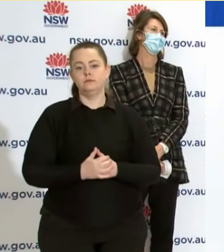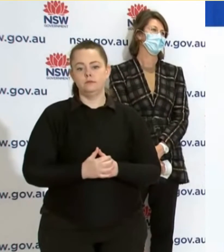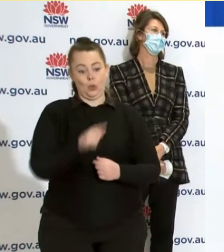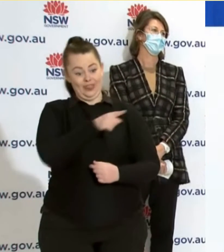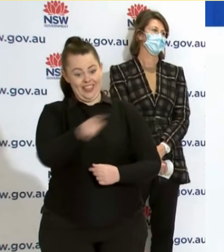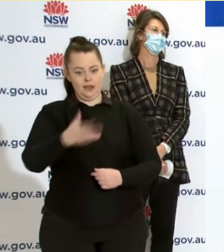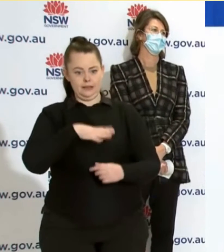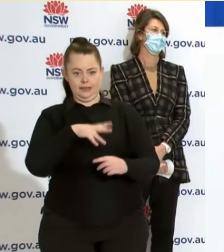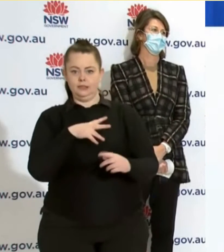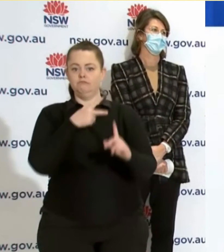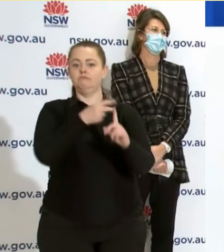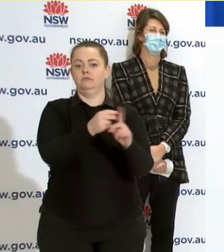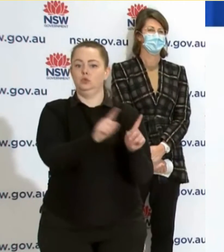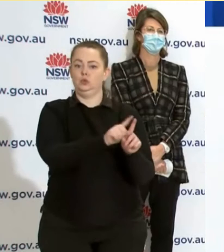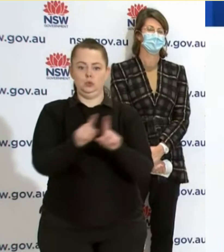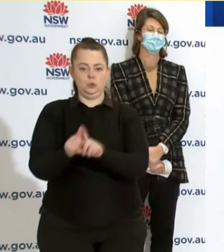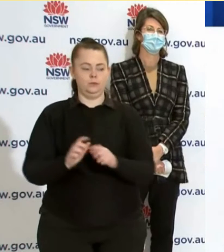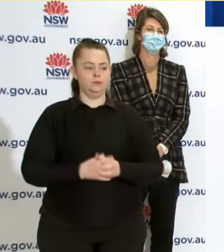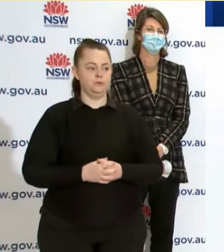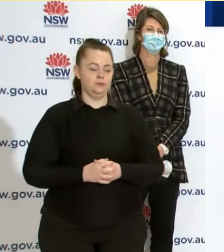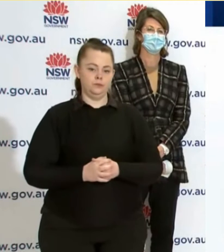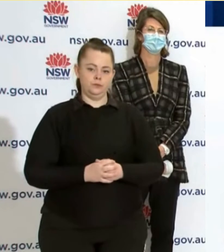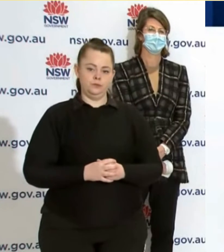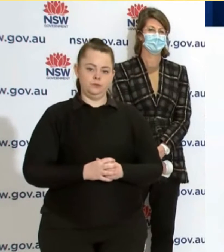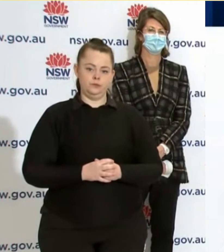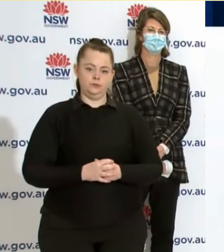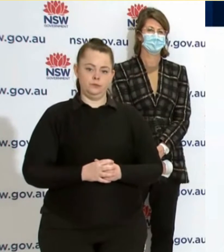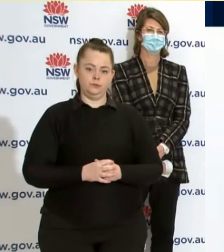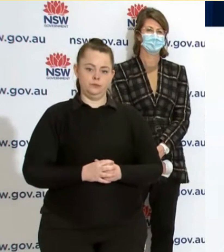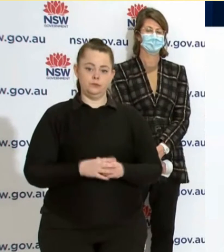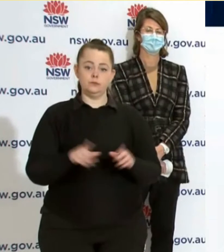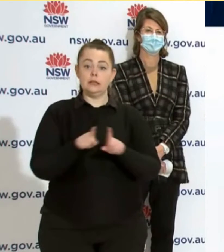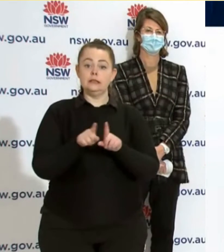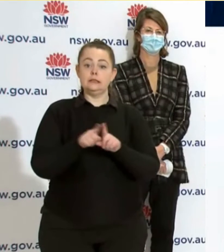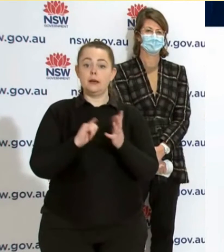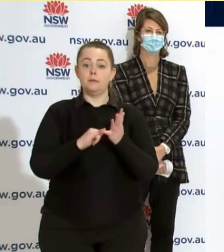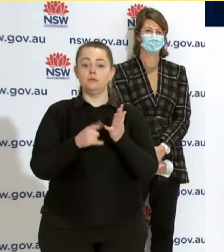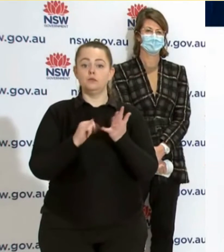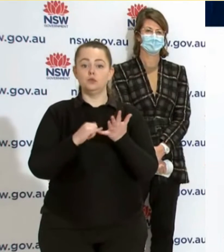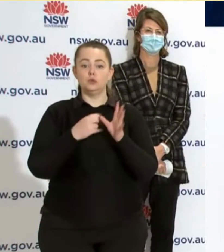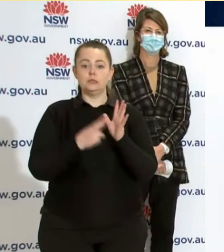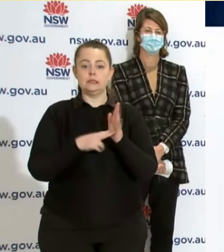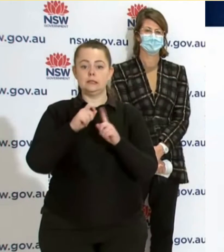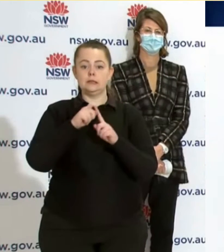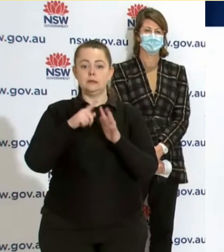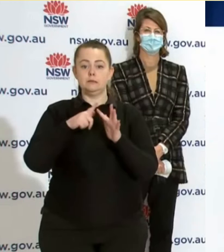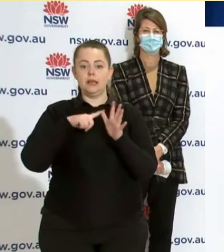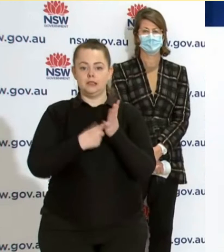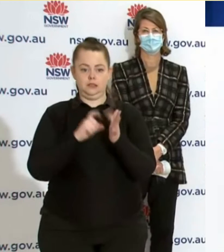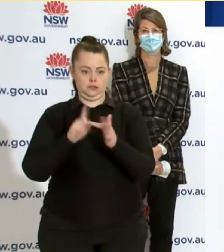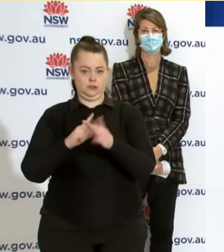targeted immunisation strategy. And so can I just echo what Ms Pearce said, is this is your opportunity for